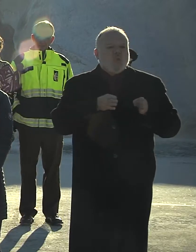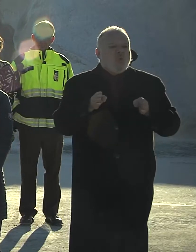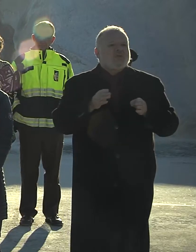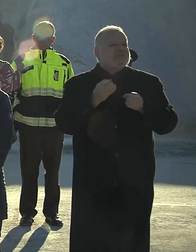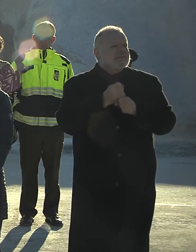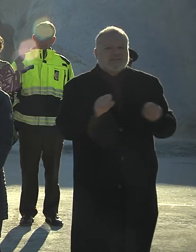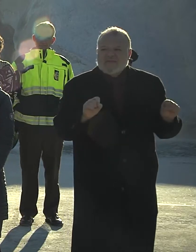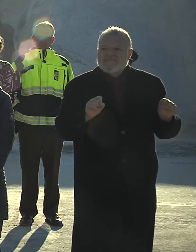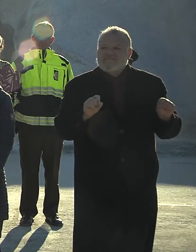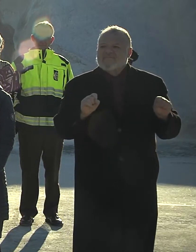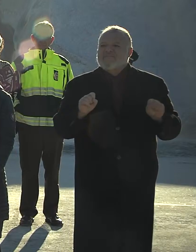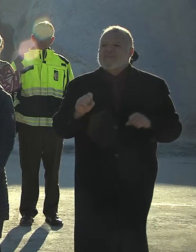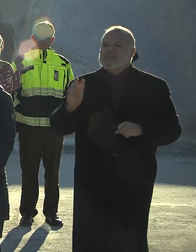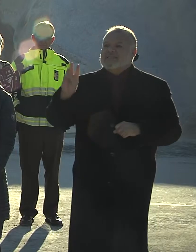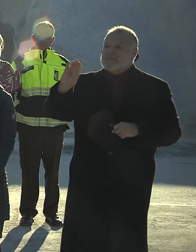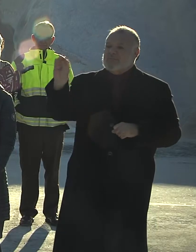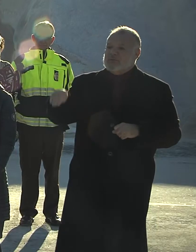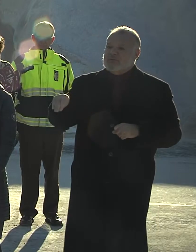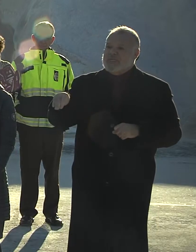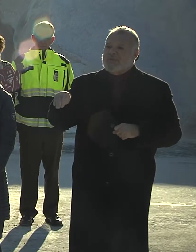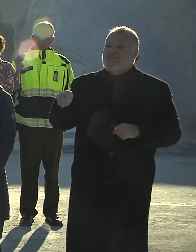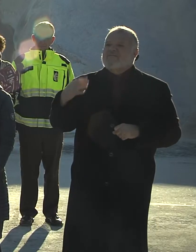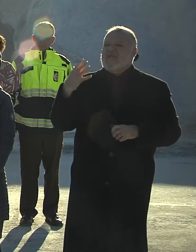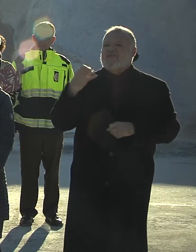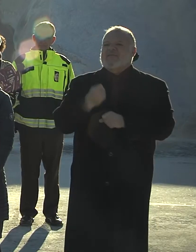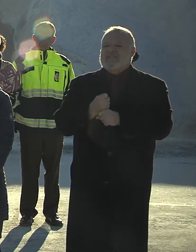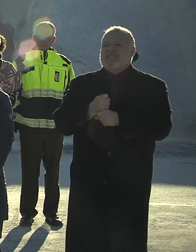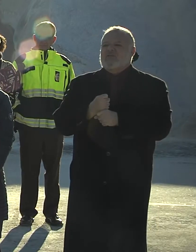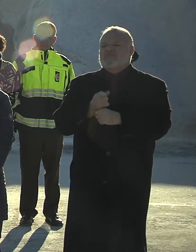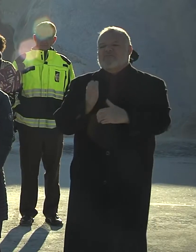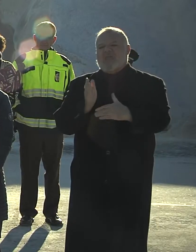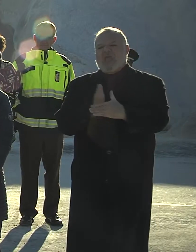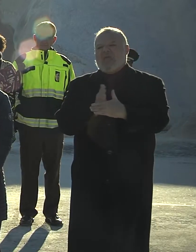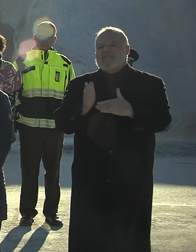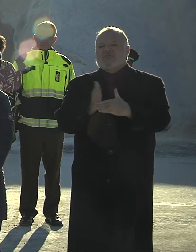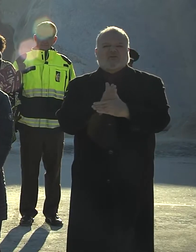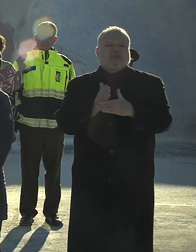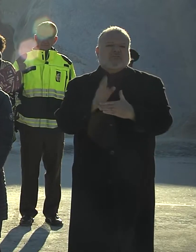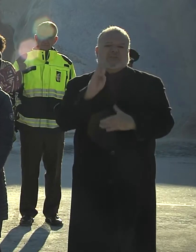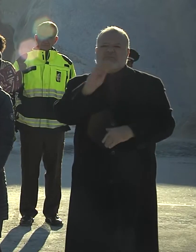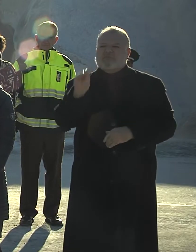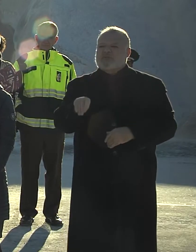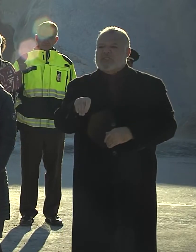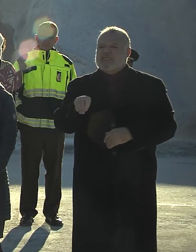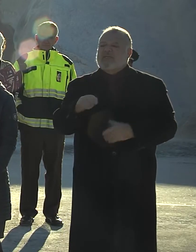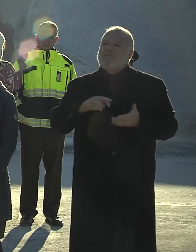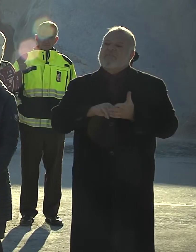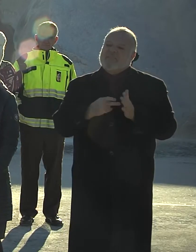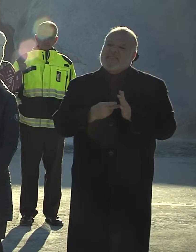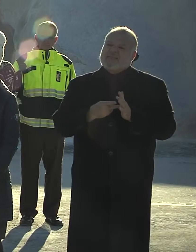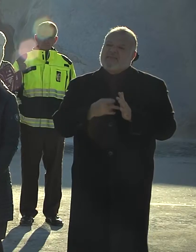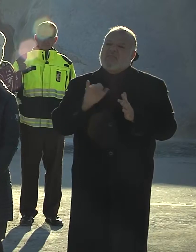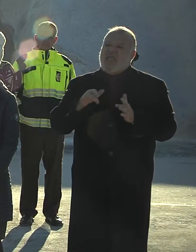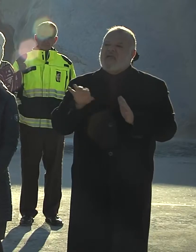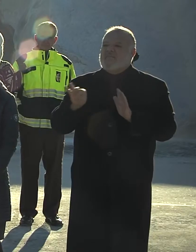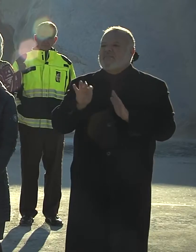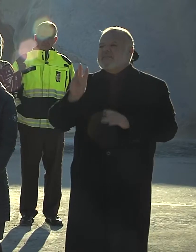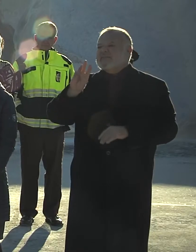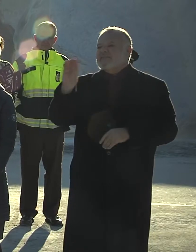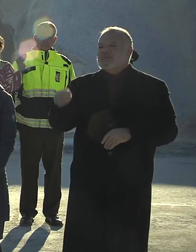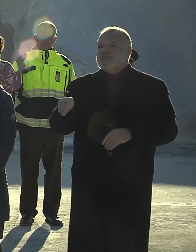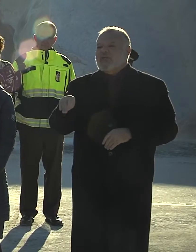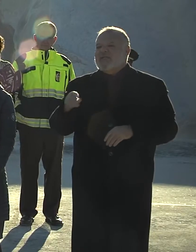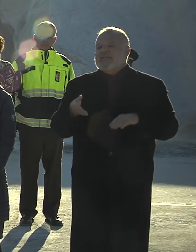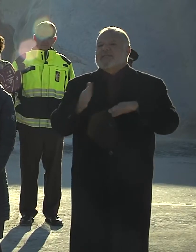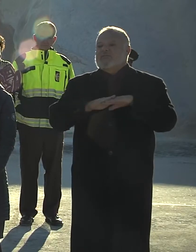So it's basically 5 years of snow actuals done over a 5-year time. That gets us our number. But I don't believe Mayor Wu is going to tell us